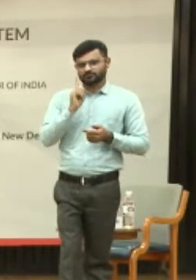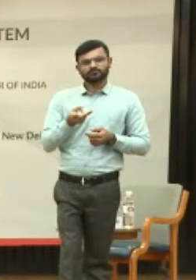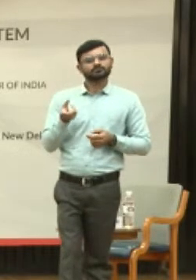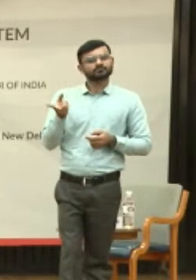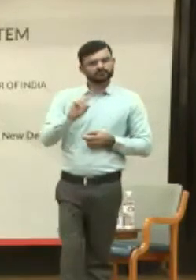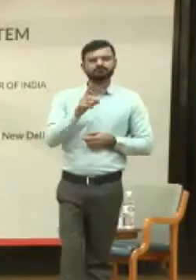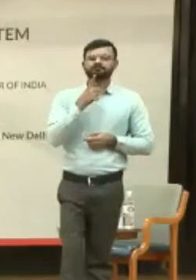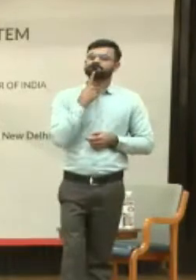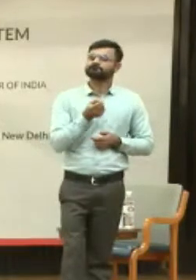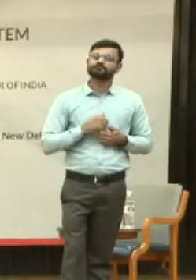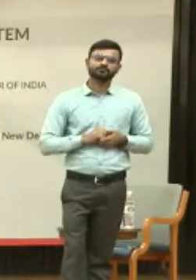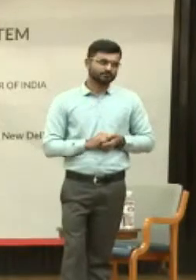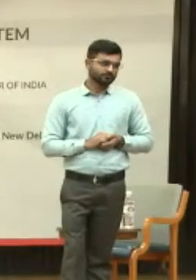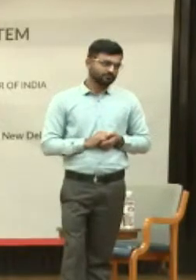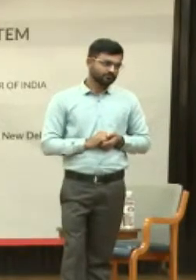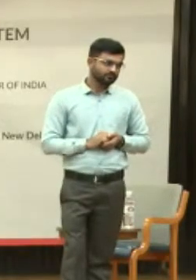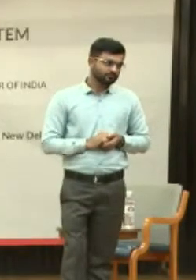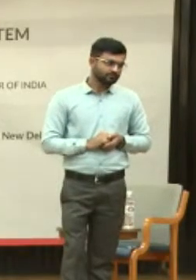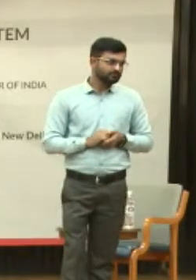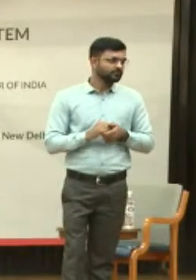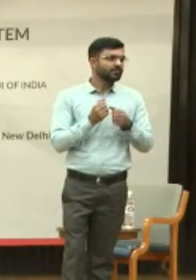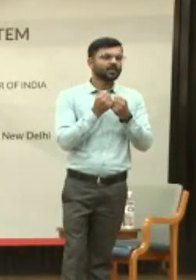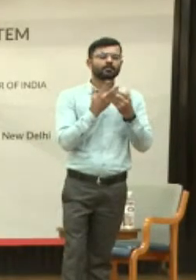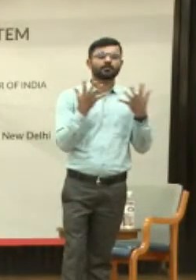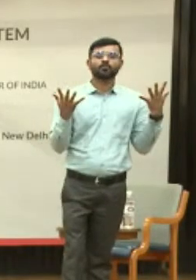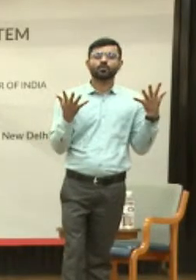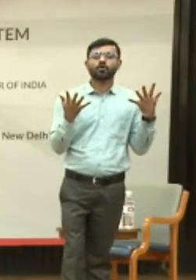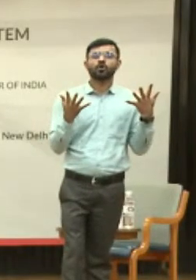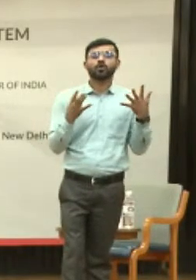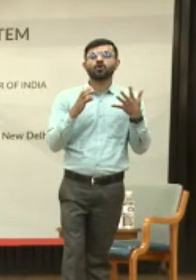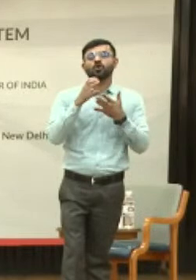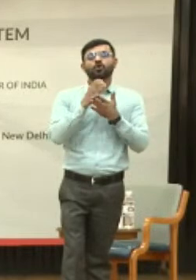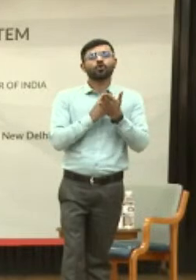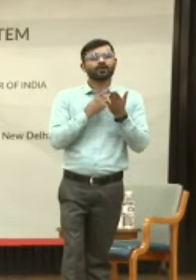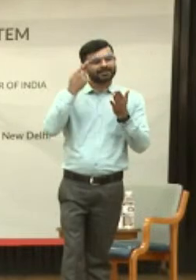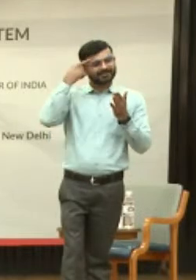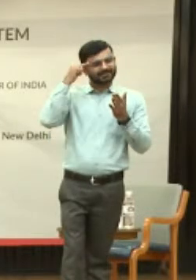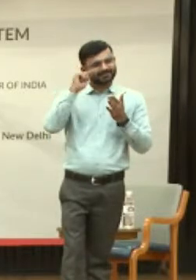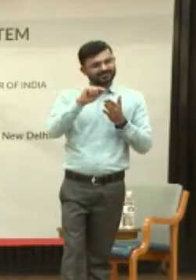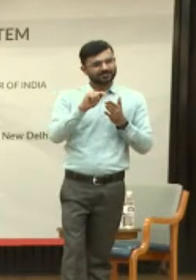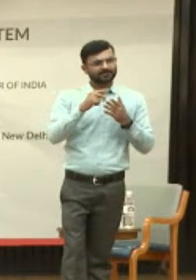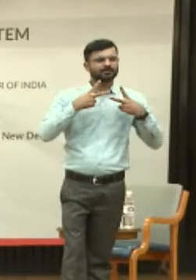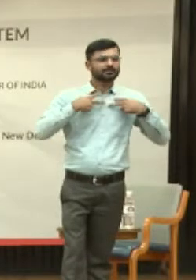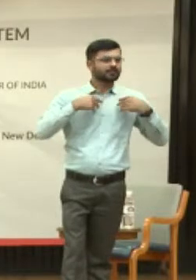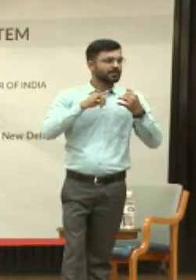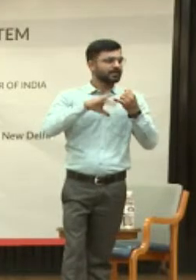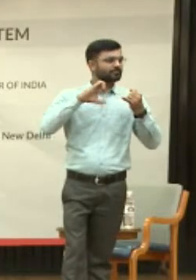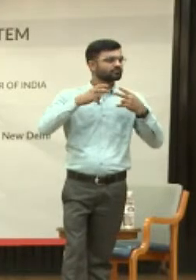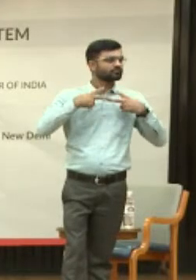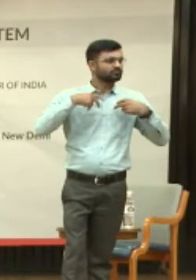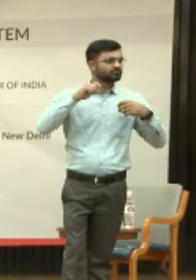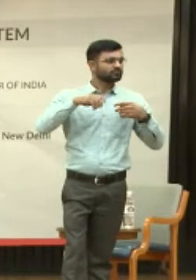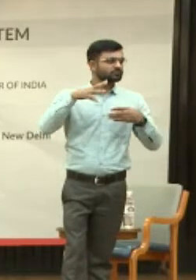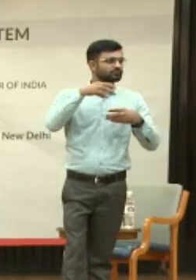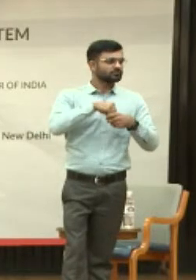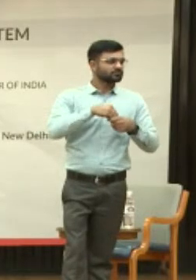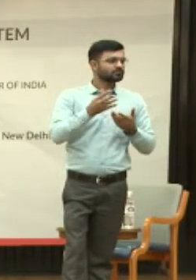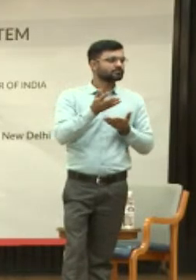say that a lot of the discourse concentrates on the Supreme Court and the high courts.